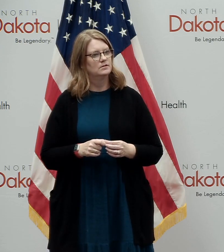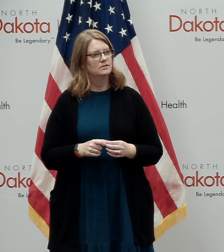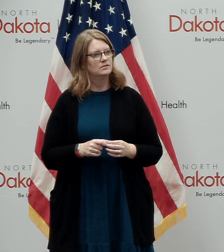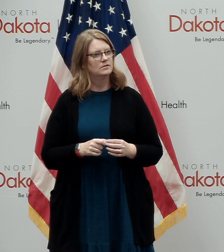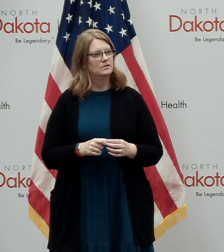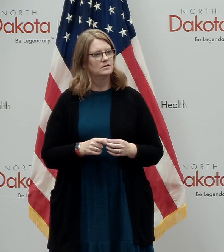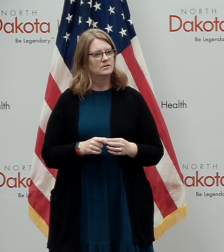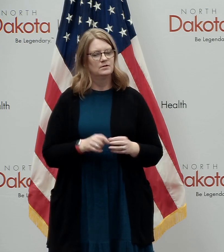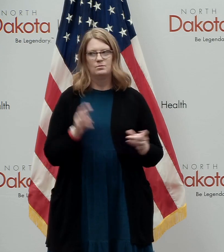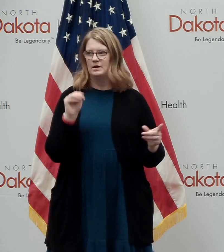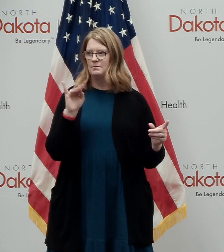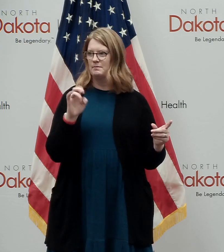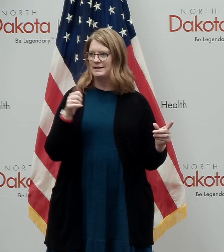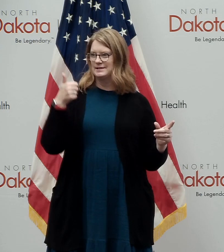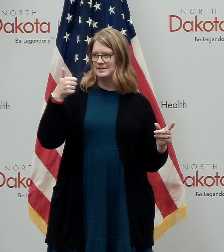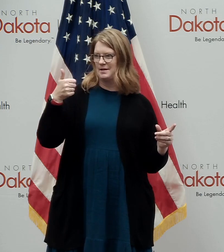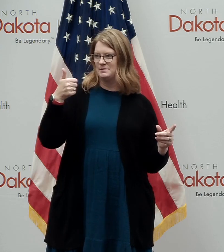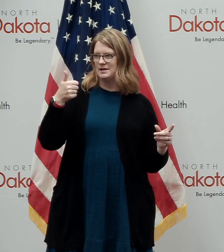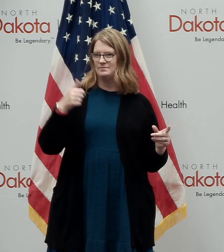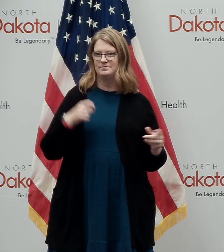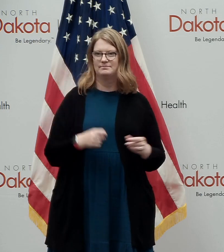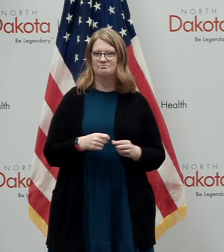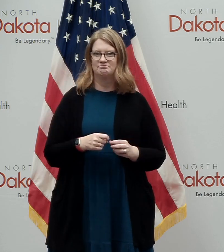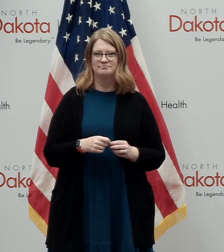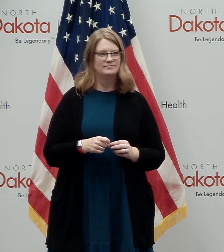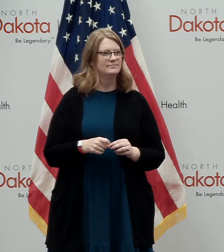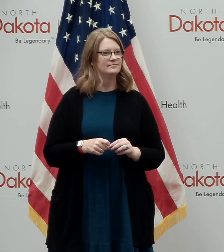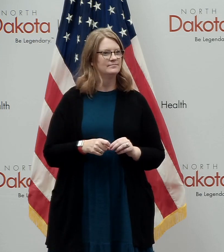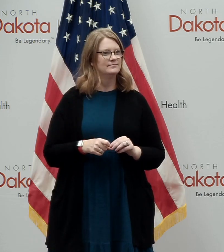When Mike says thumbs up,